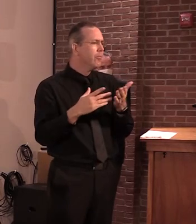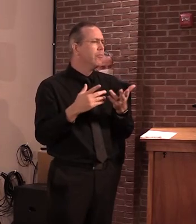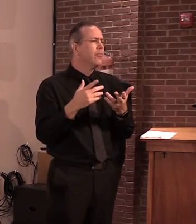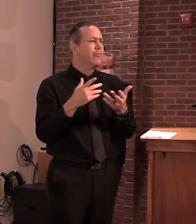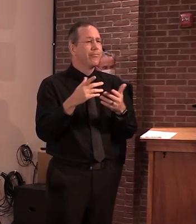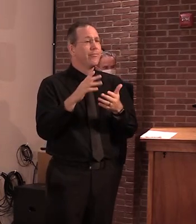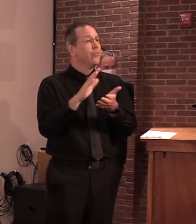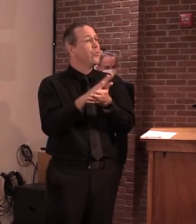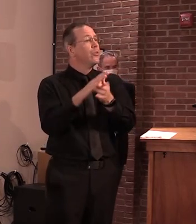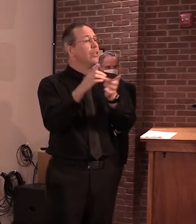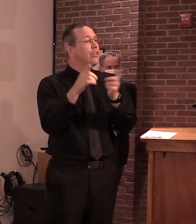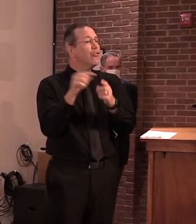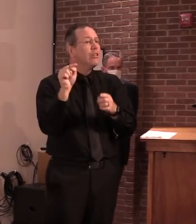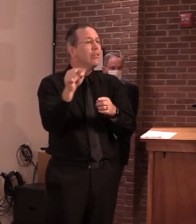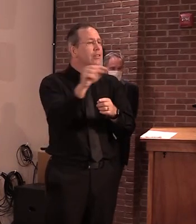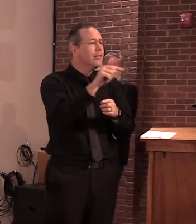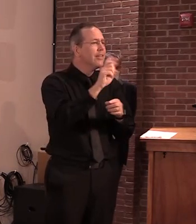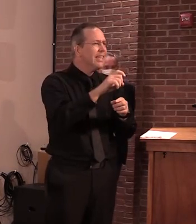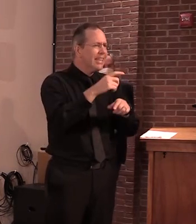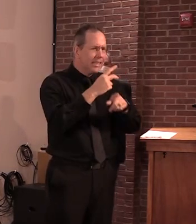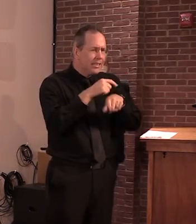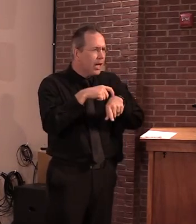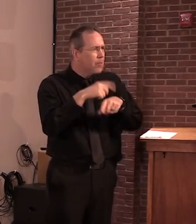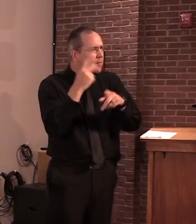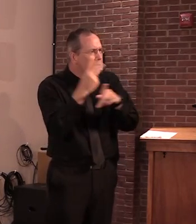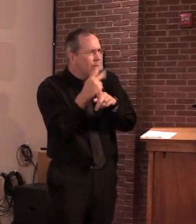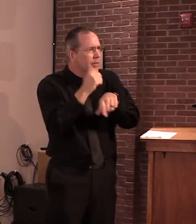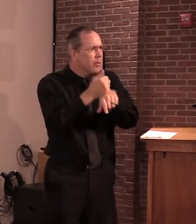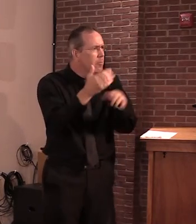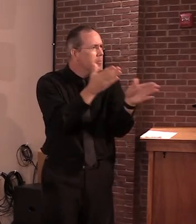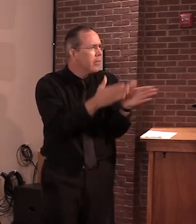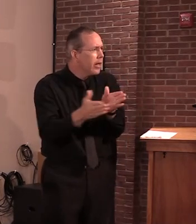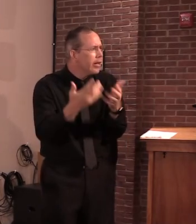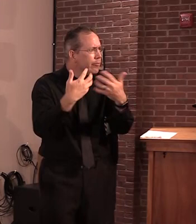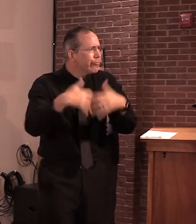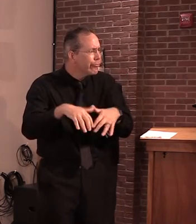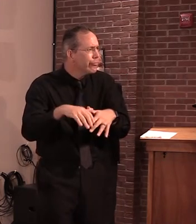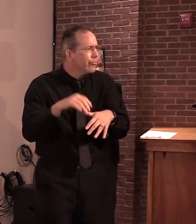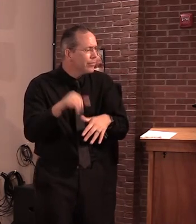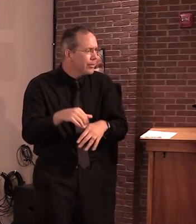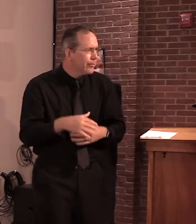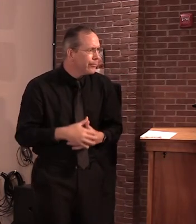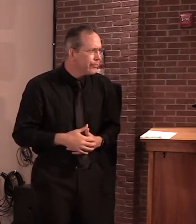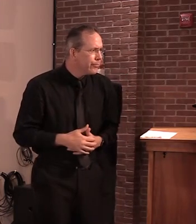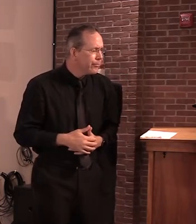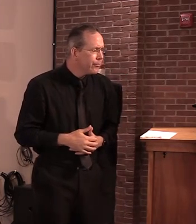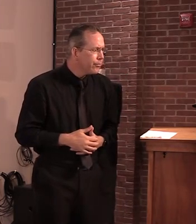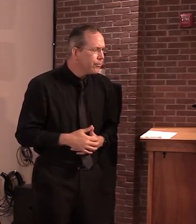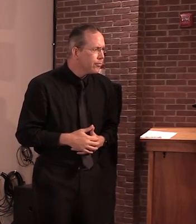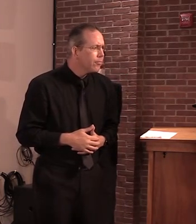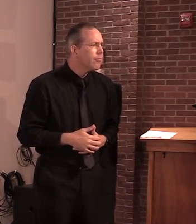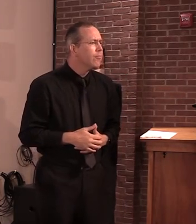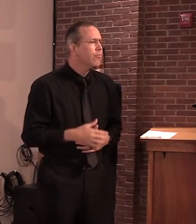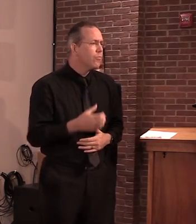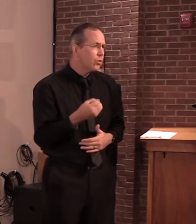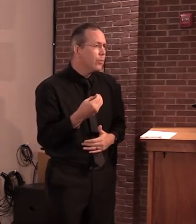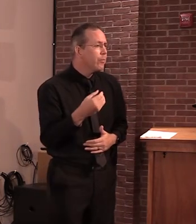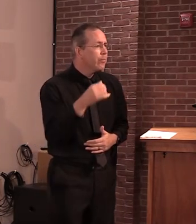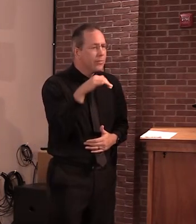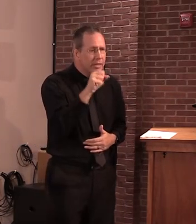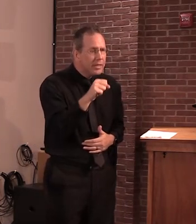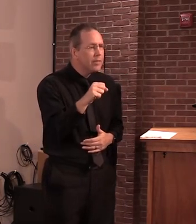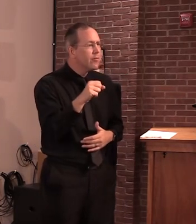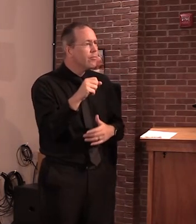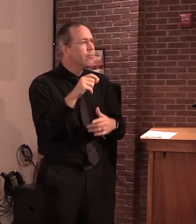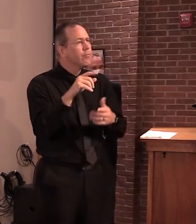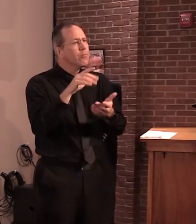plans. This doesn't mean that they don't, teachers and principals and the superintendents aren't going to